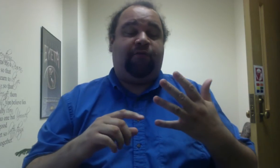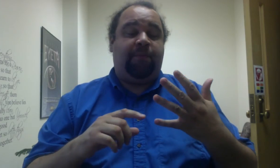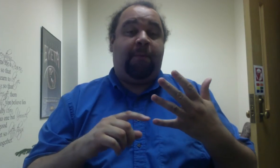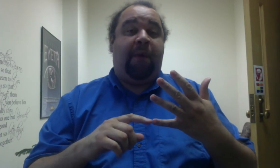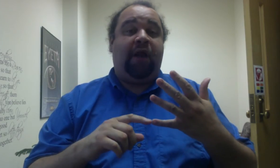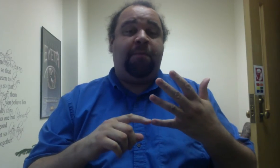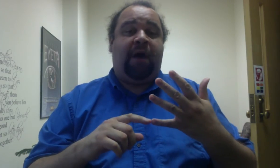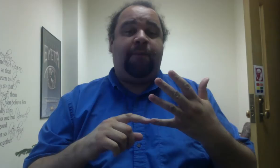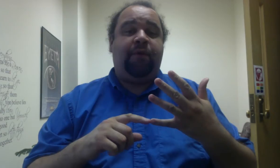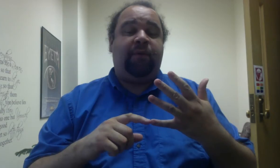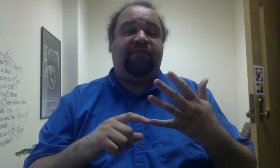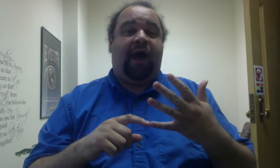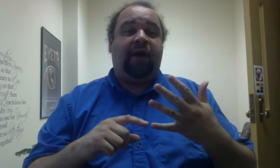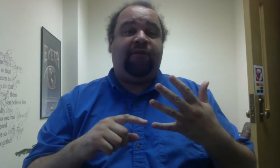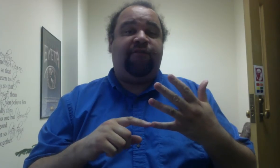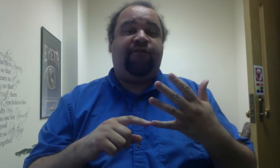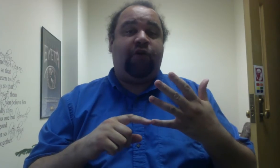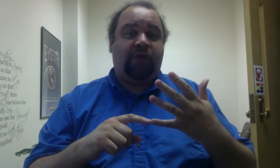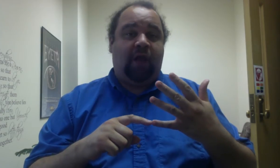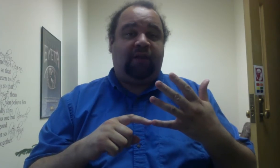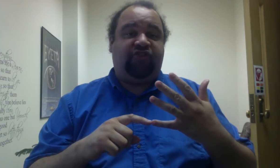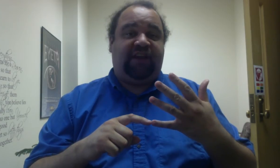the bottom up, we've got phonology,